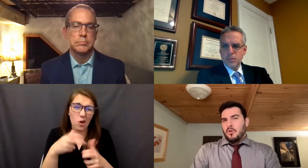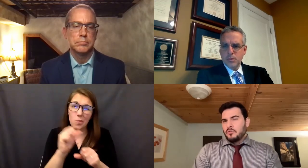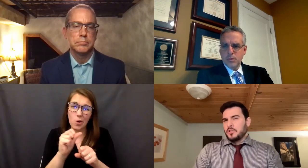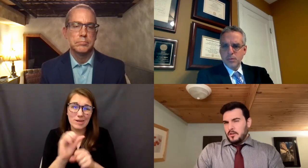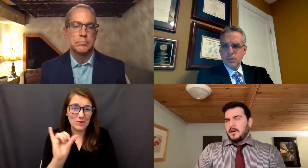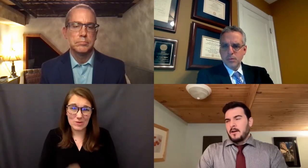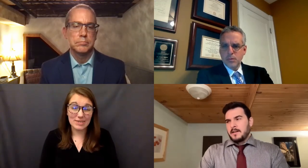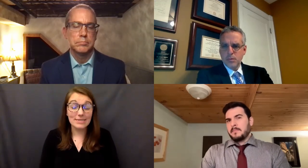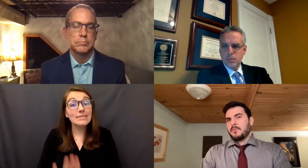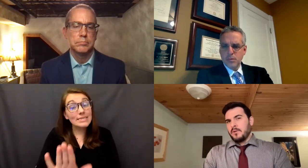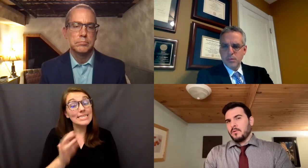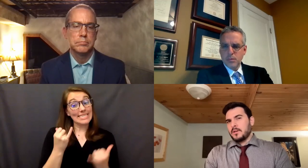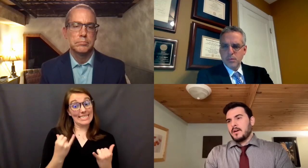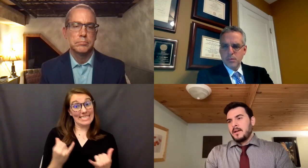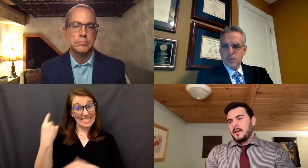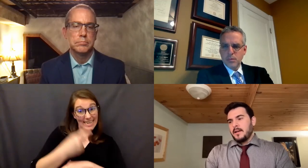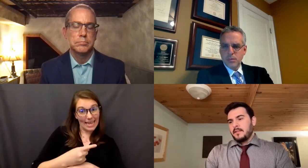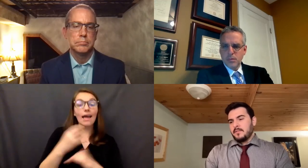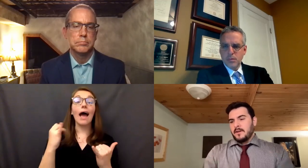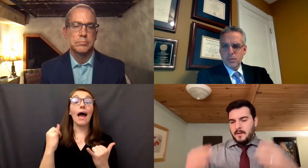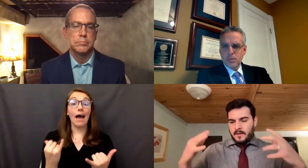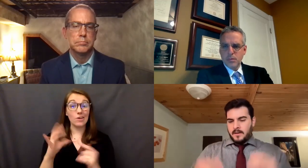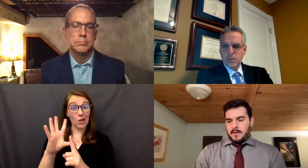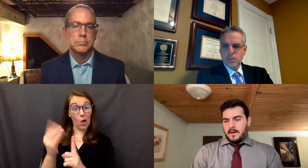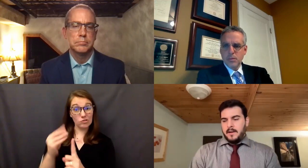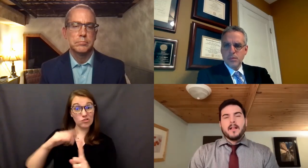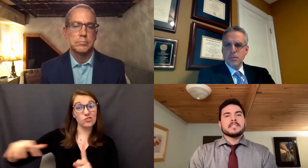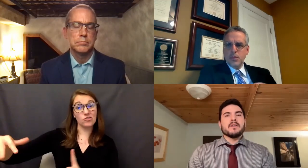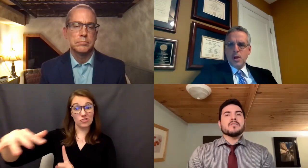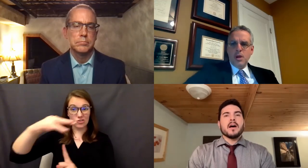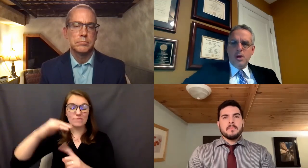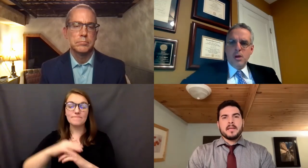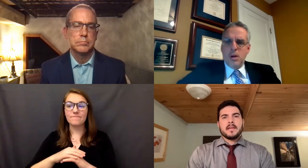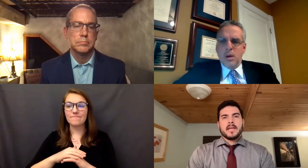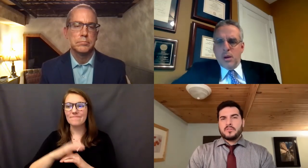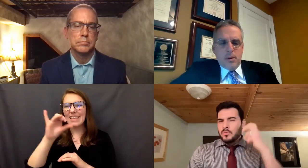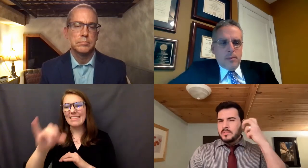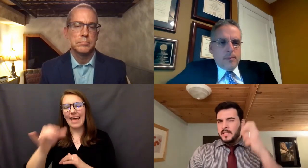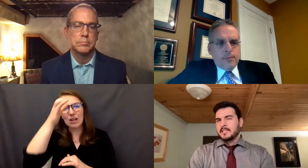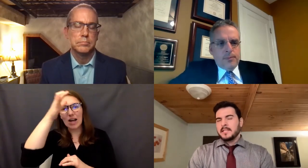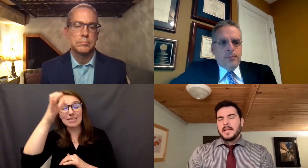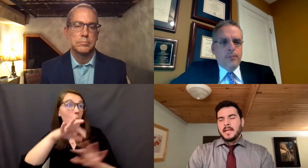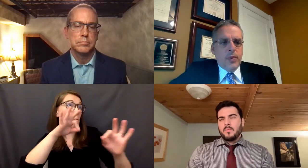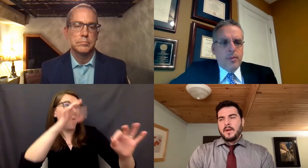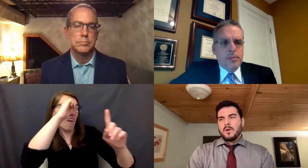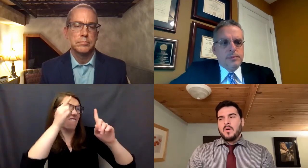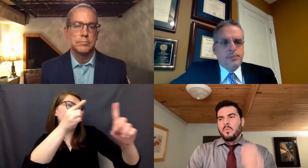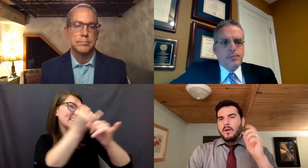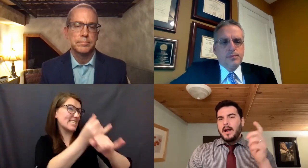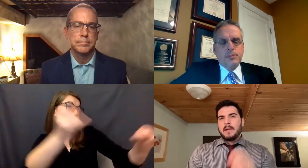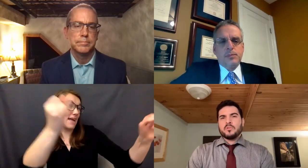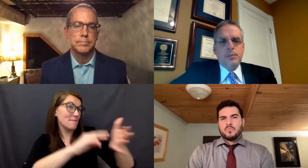because culture, our contemporary culture, this ideology of autonomy, it tunes us in a way